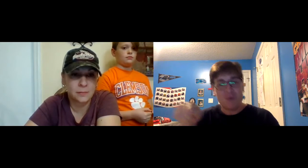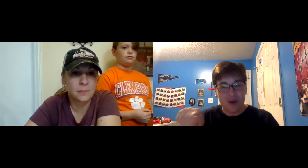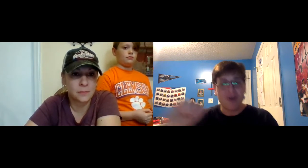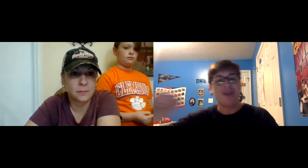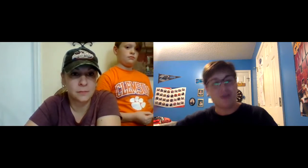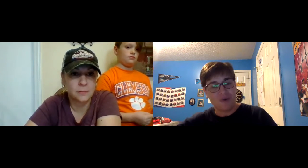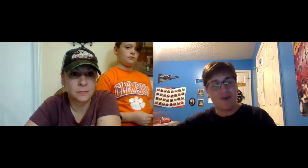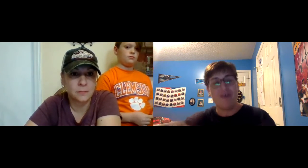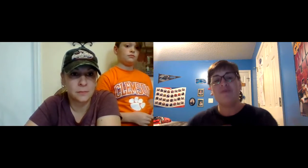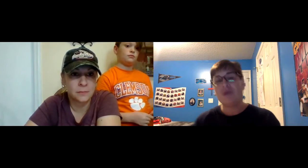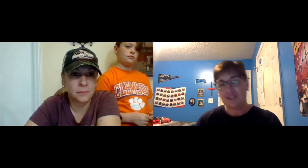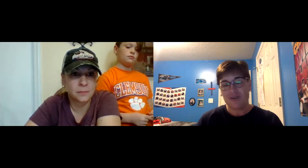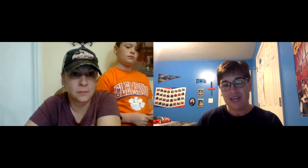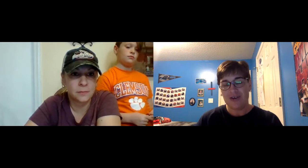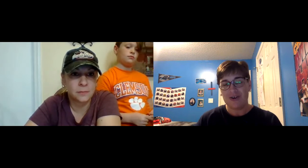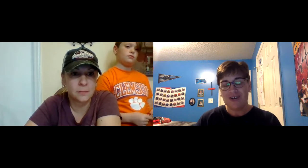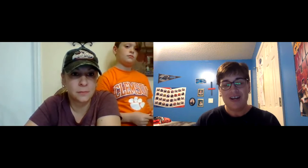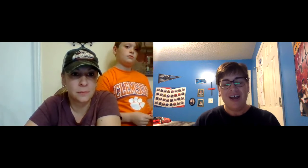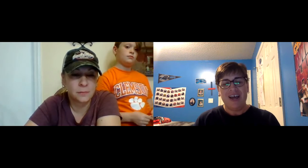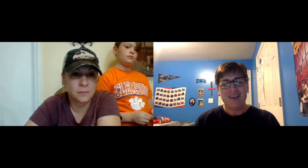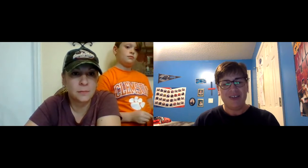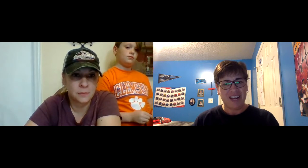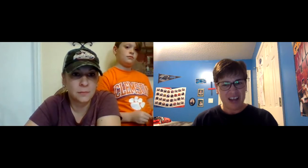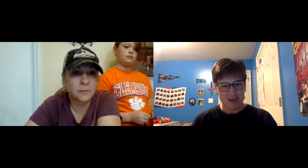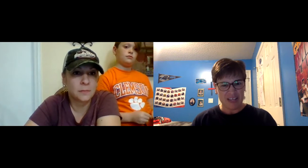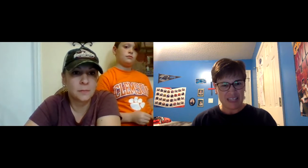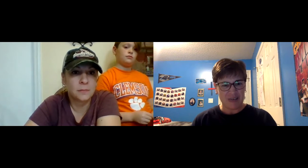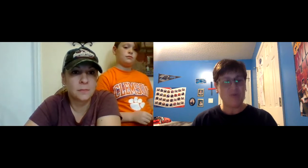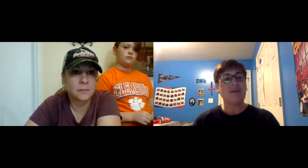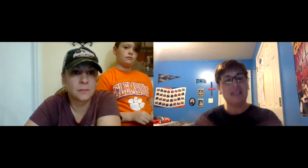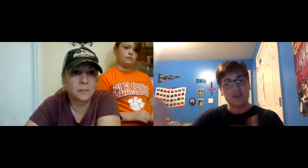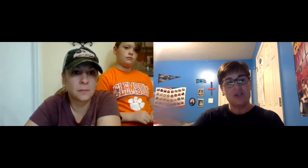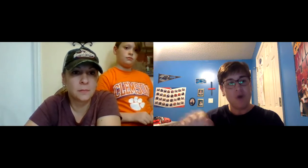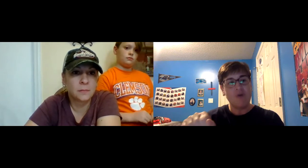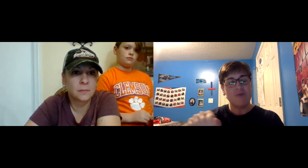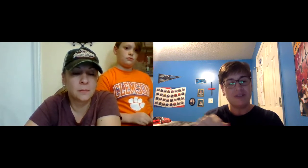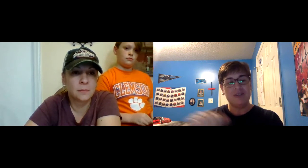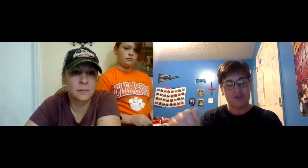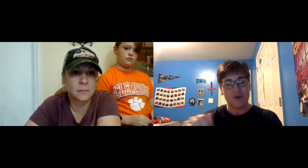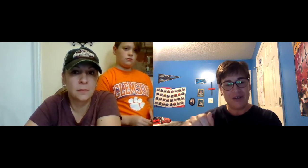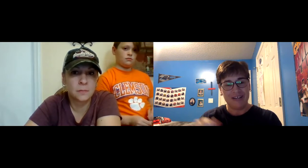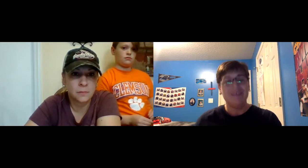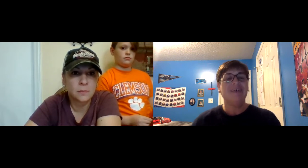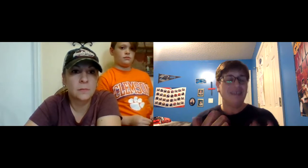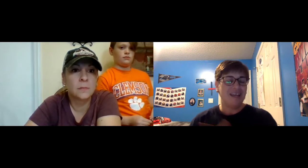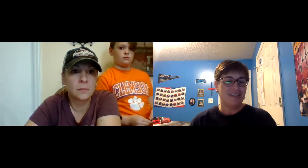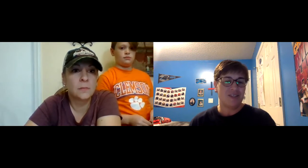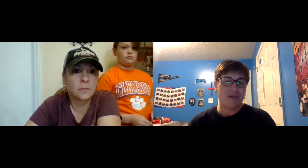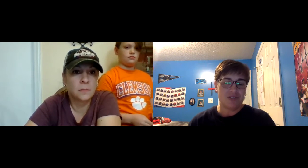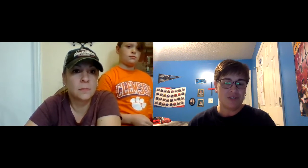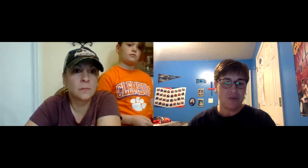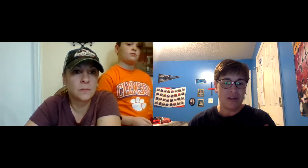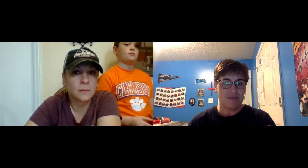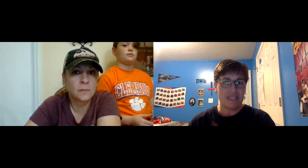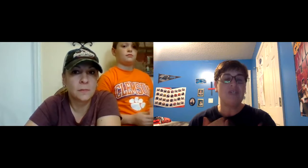turn the water on, turn the water off. What did you hear? And they're like, I don't know, that sounded weird. And then you show them what you're doing. And so that